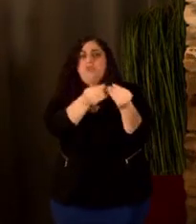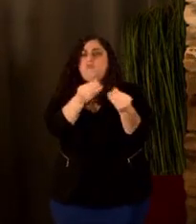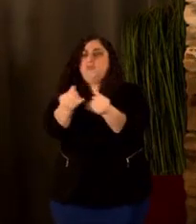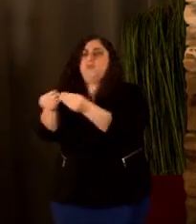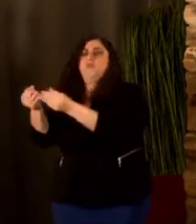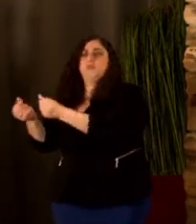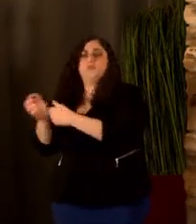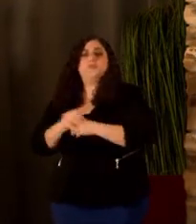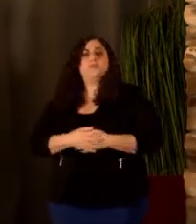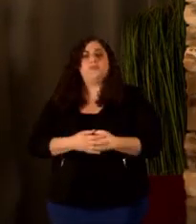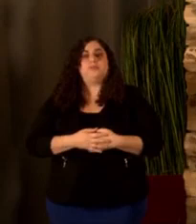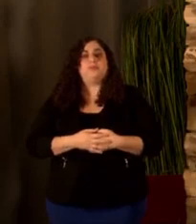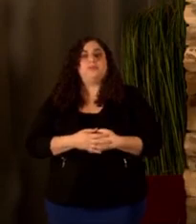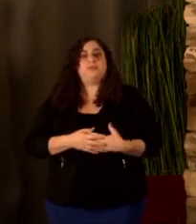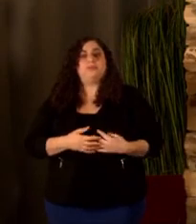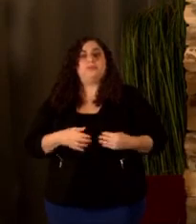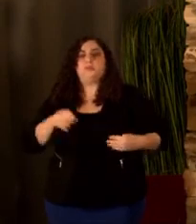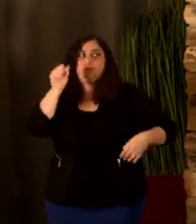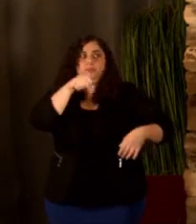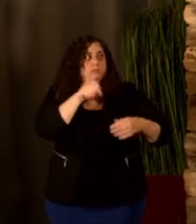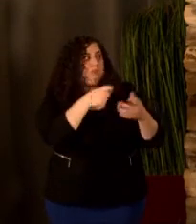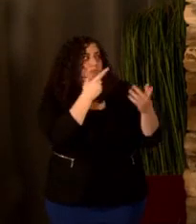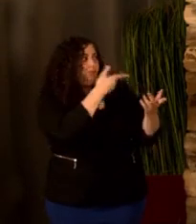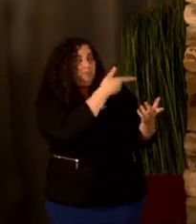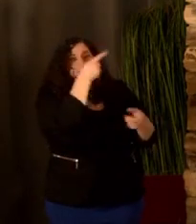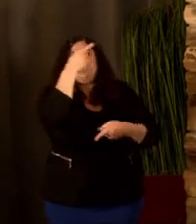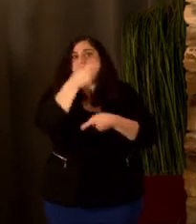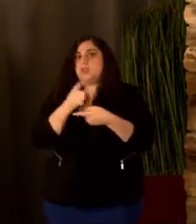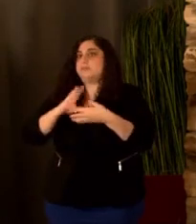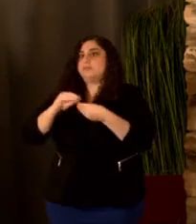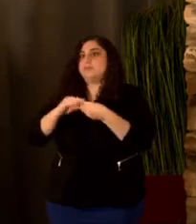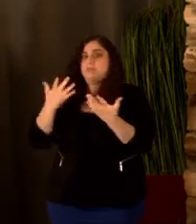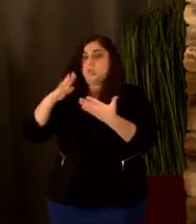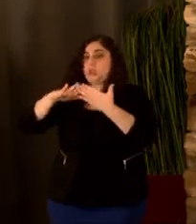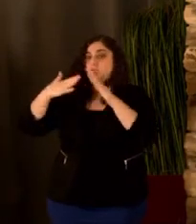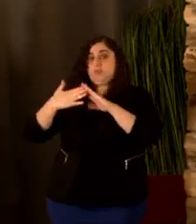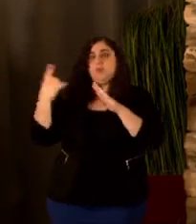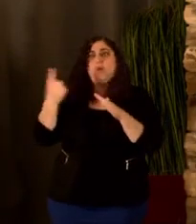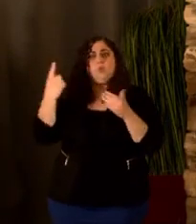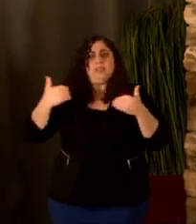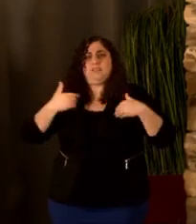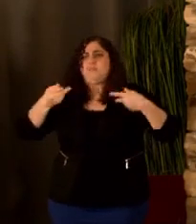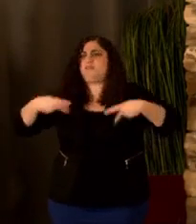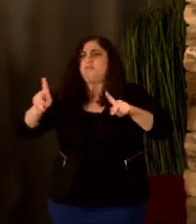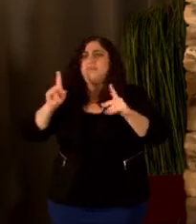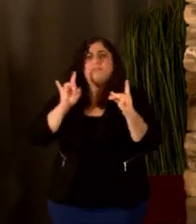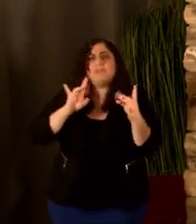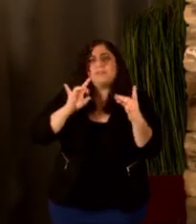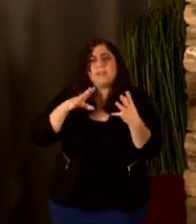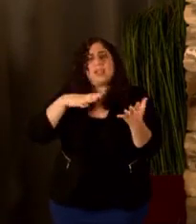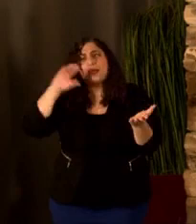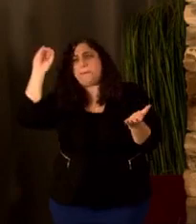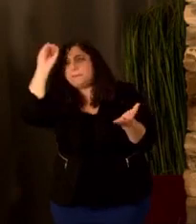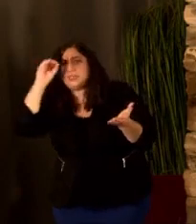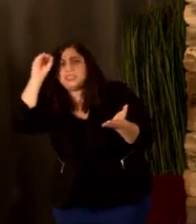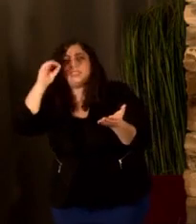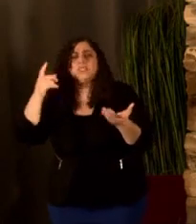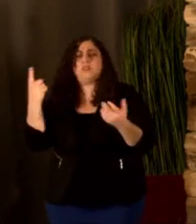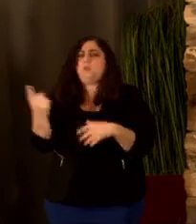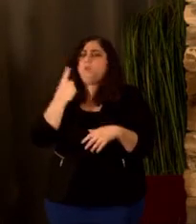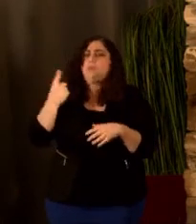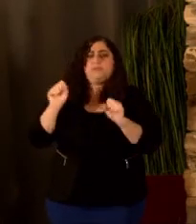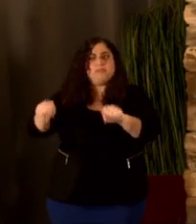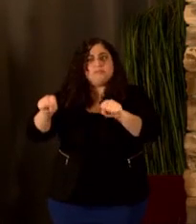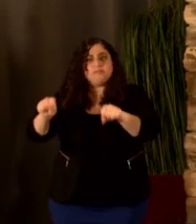Yeah, look, communities always weigh in. Communities always have a voice and a way to do it. But look, there's just a frank reality